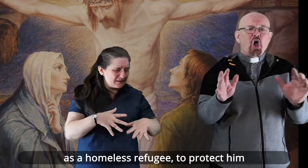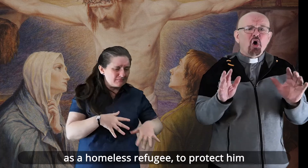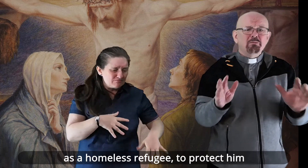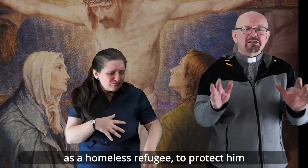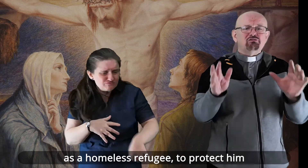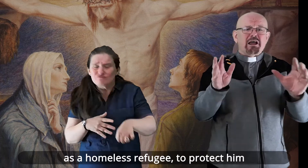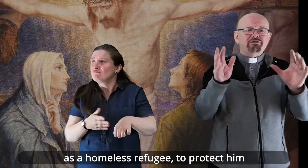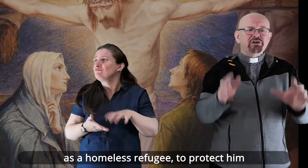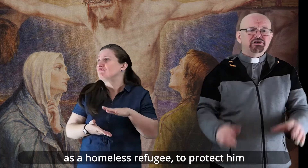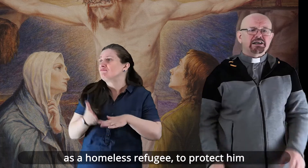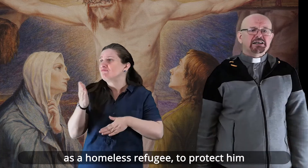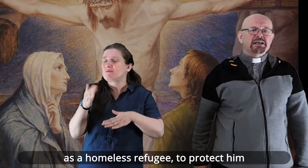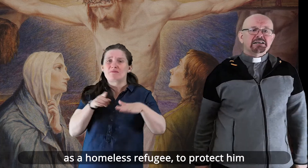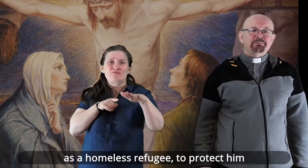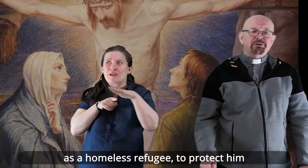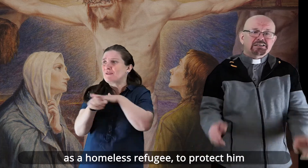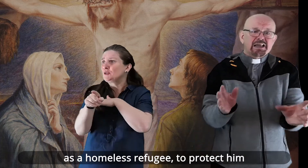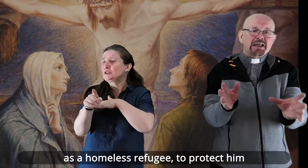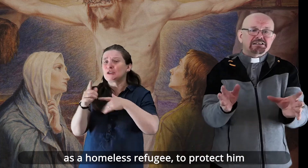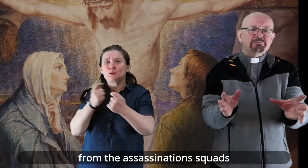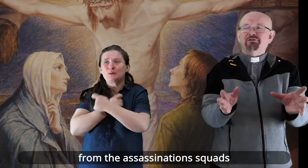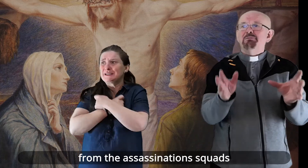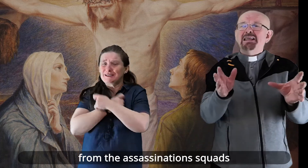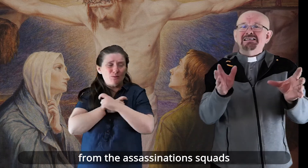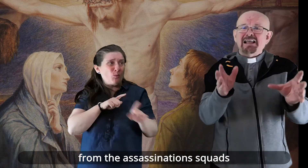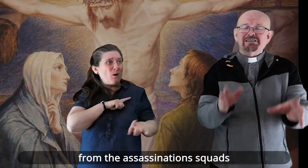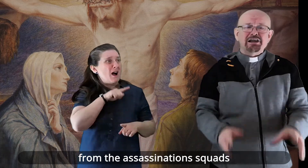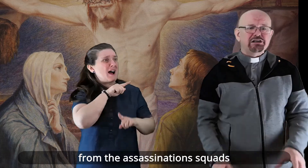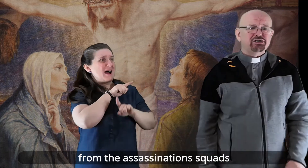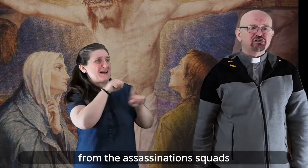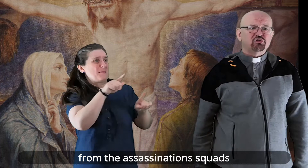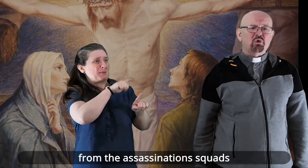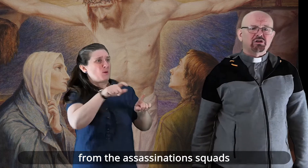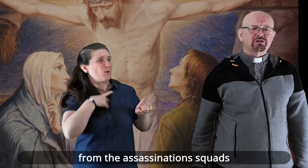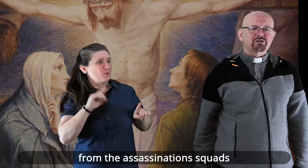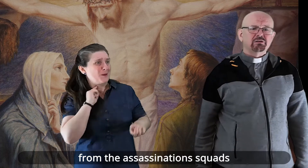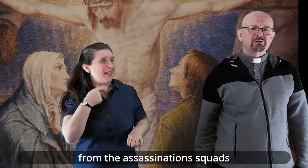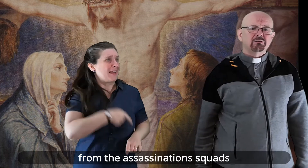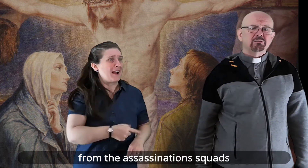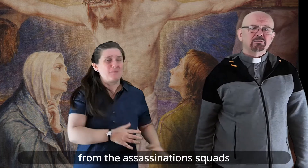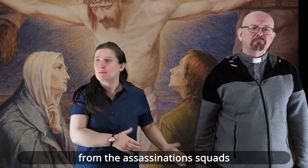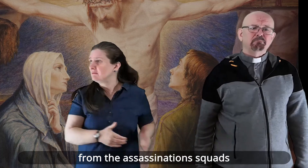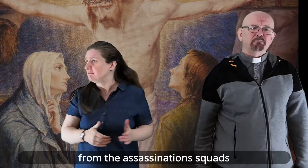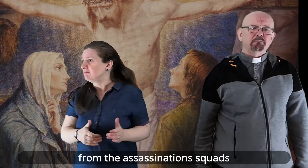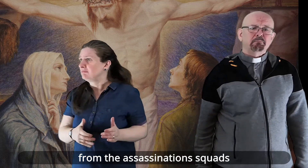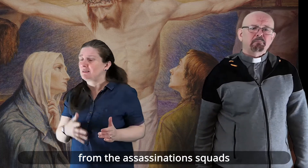a homeless refugee to protect him from the assassination squads,